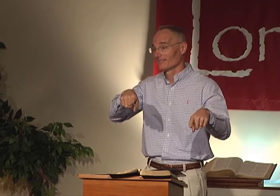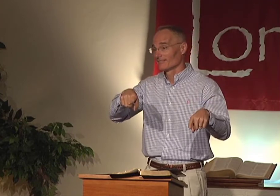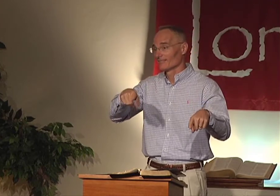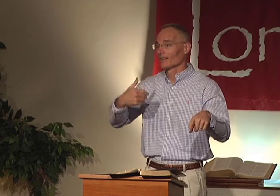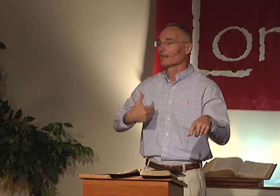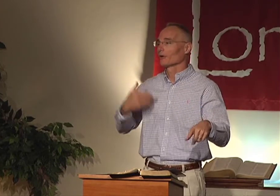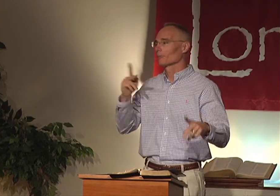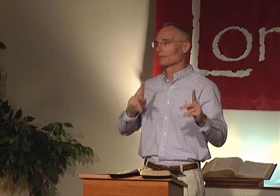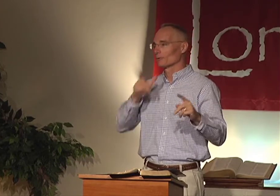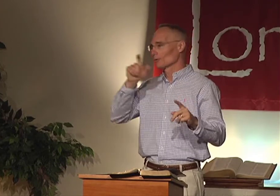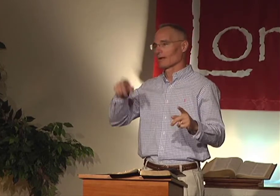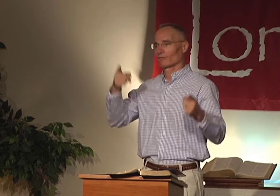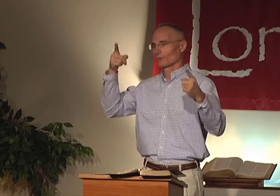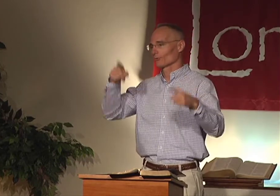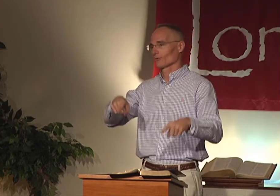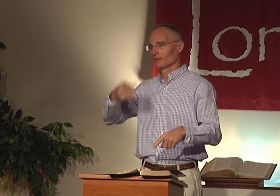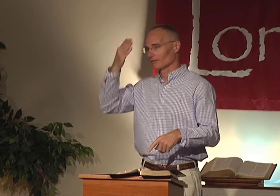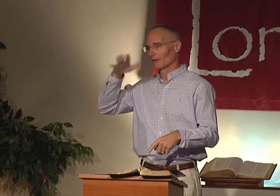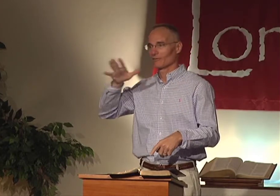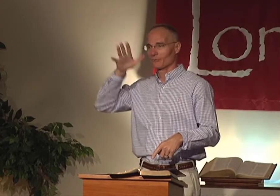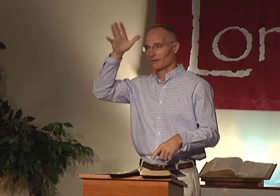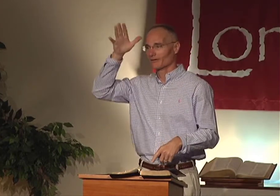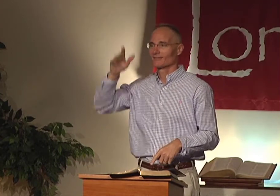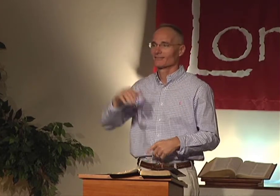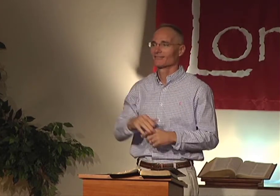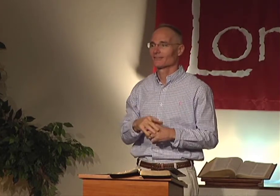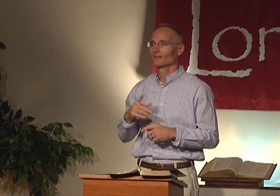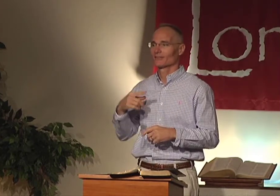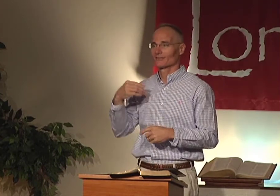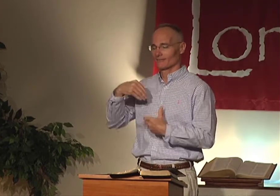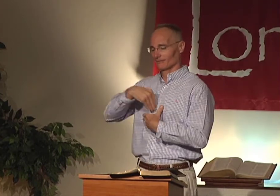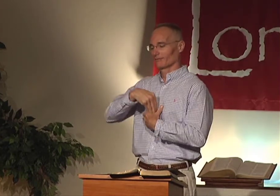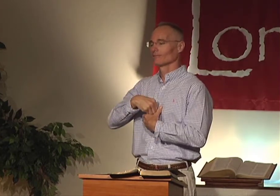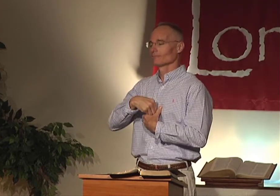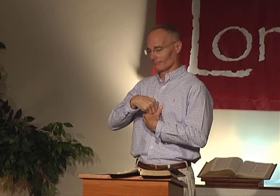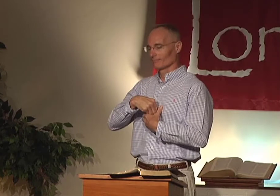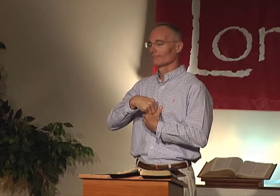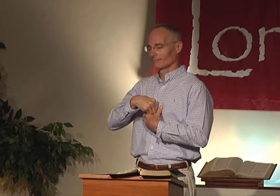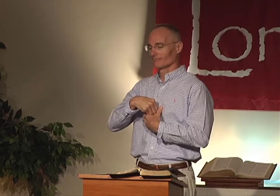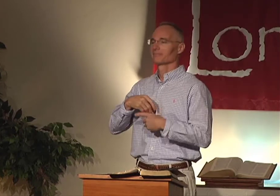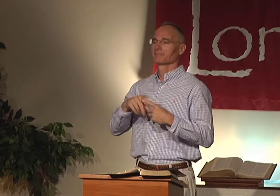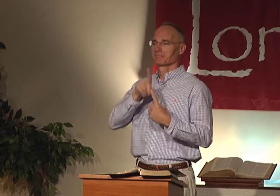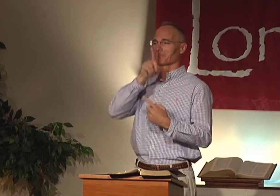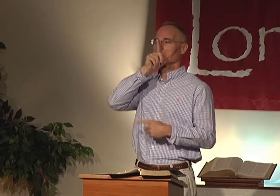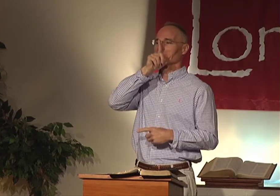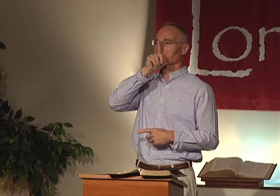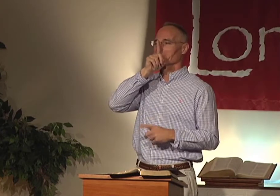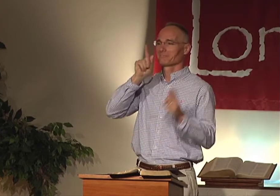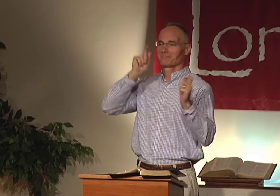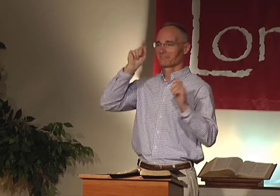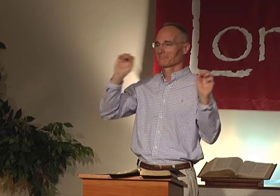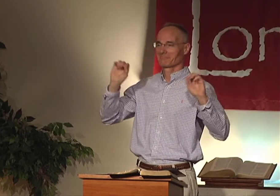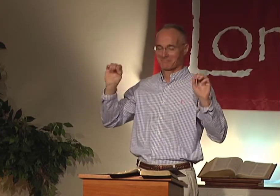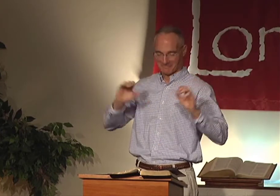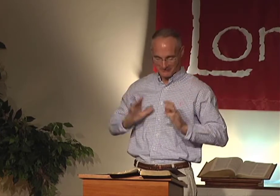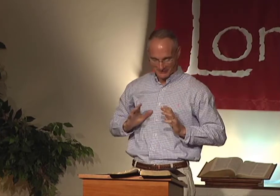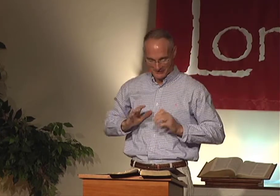agree? Young people, you don't have to agree. In front of your parents, you can just inside, you don't have to say it so they can see your